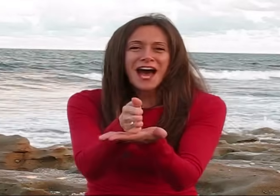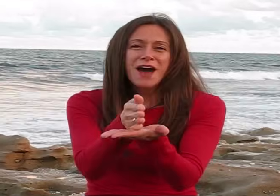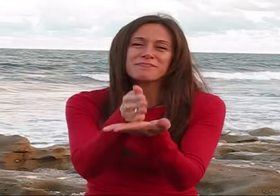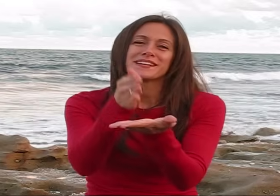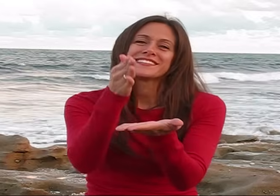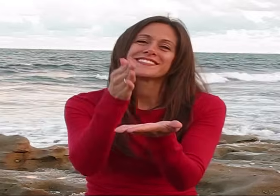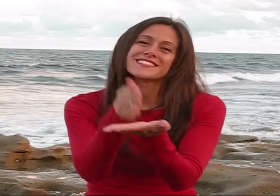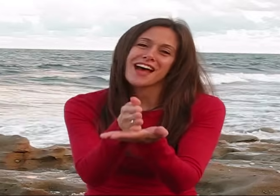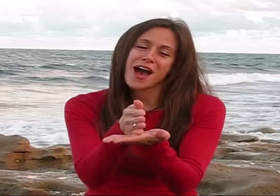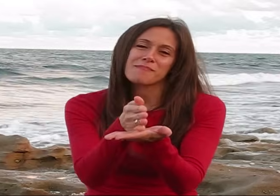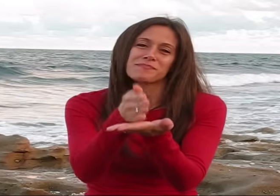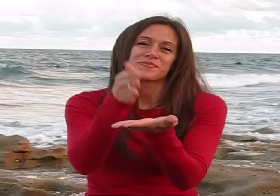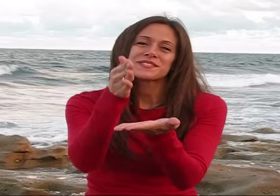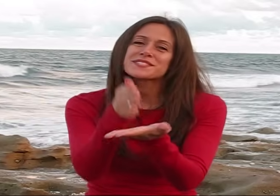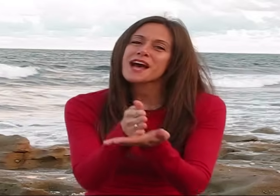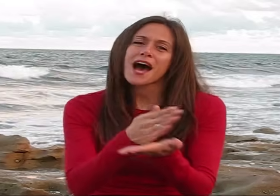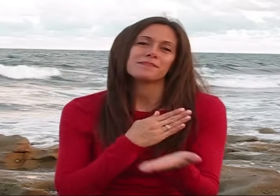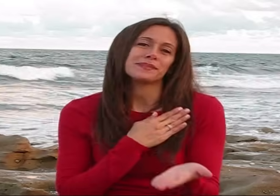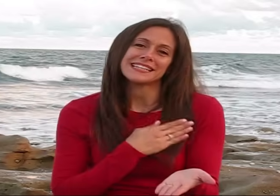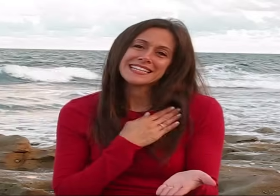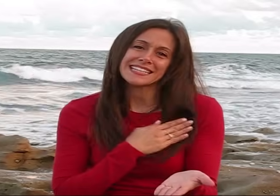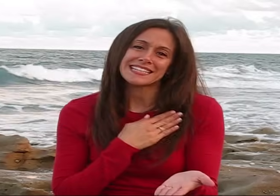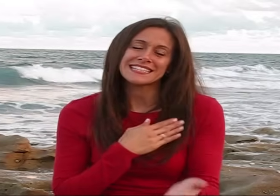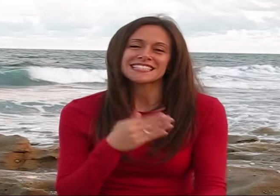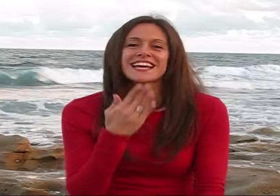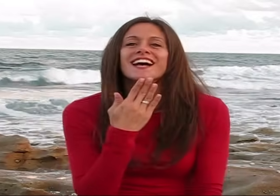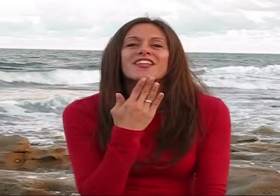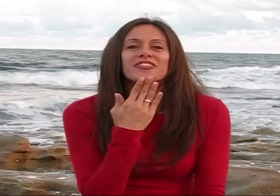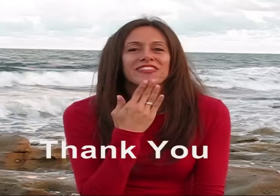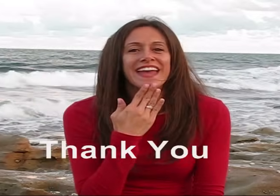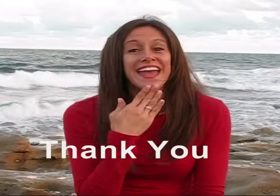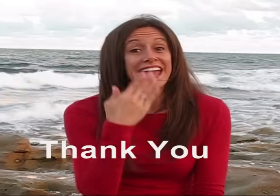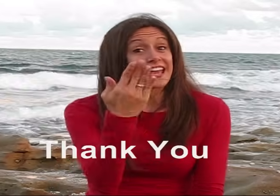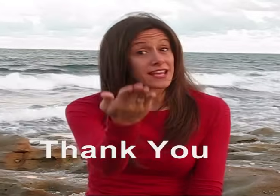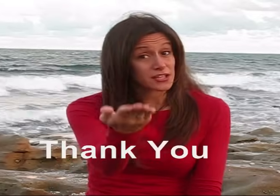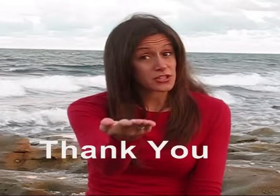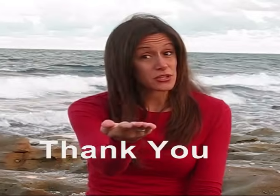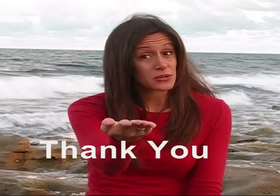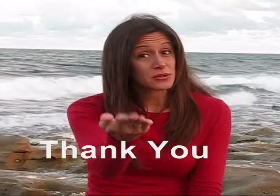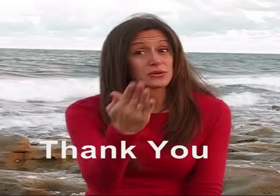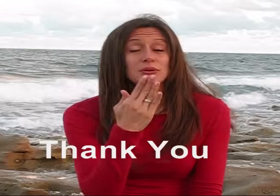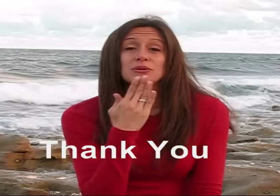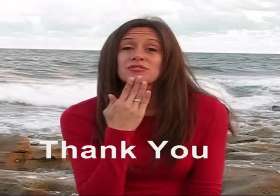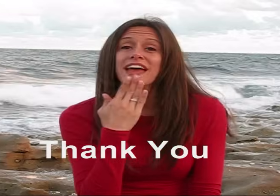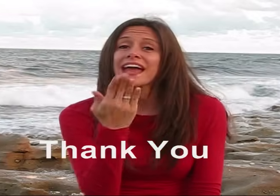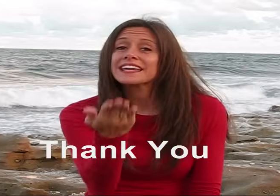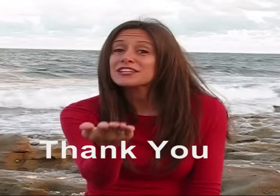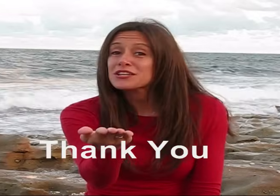Stop, stop, stop, please. Thank you, thank you.